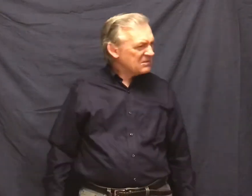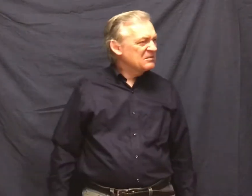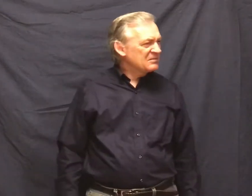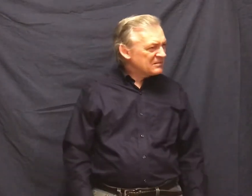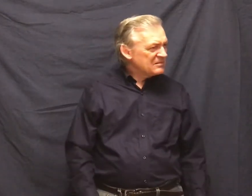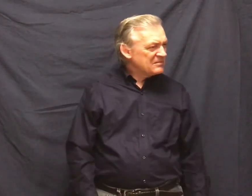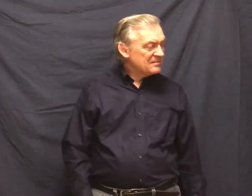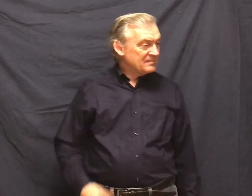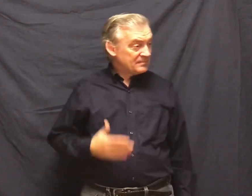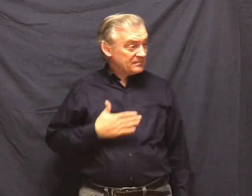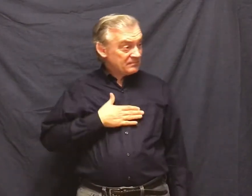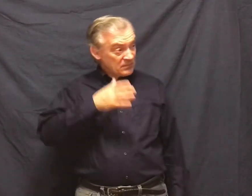My old man didn't like that.